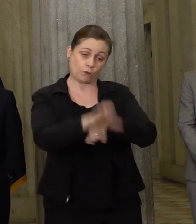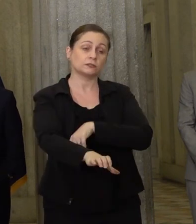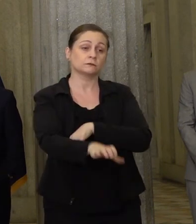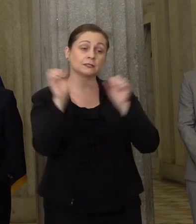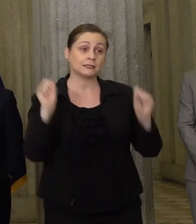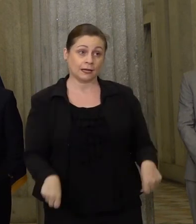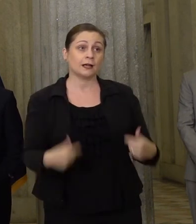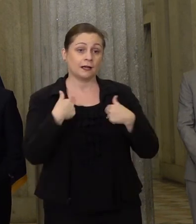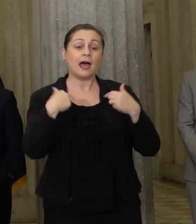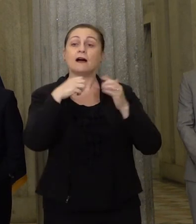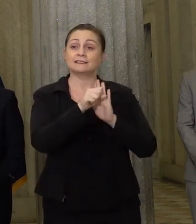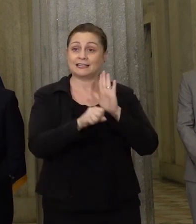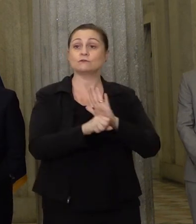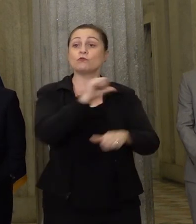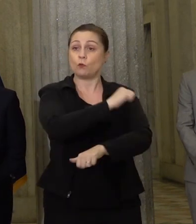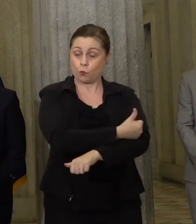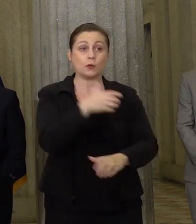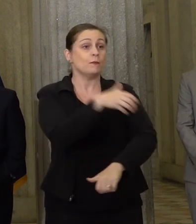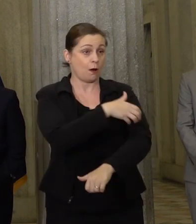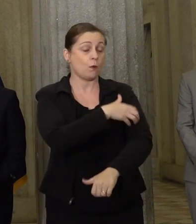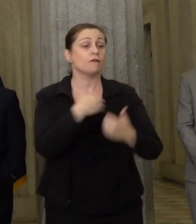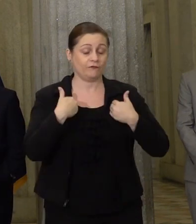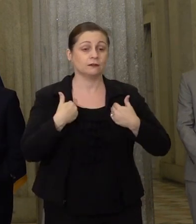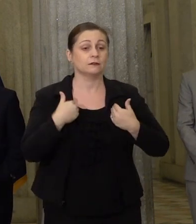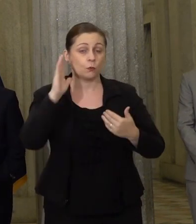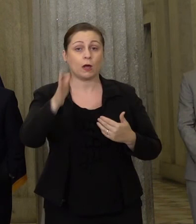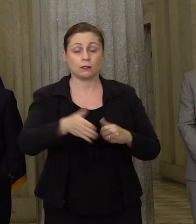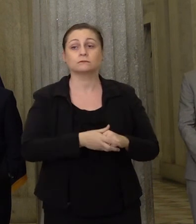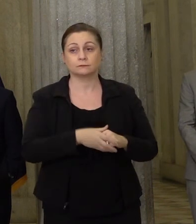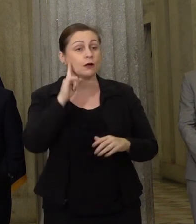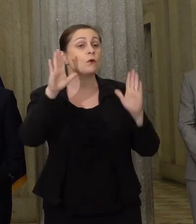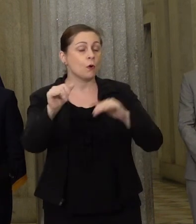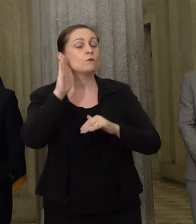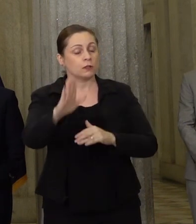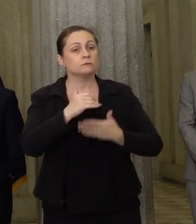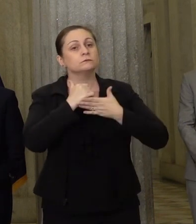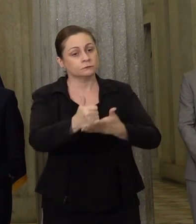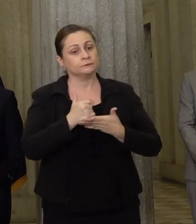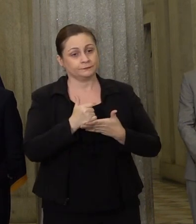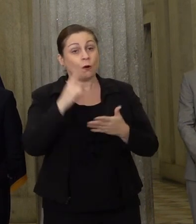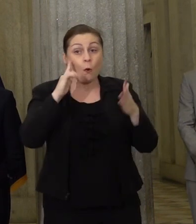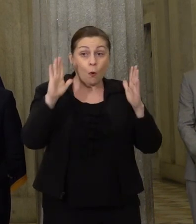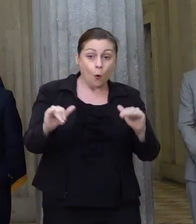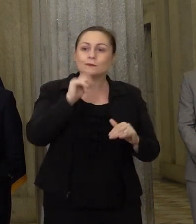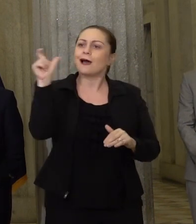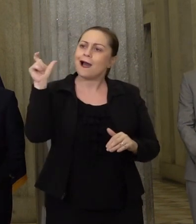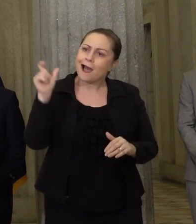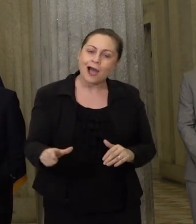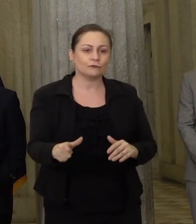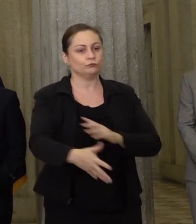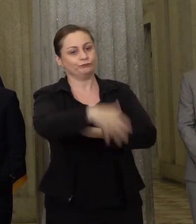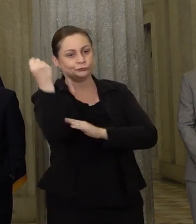have the state authority, the state power to enforce it, and we will. And we hope this will make a difference. We hope we won't have to take anyone's